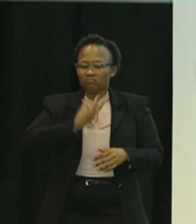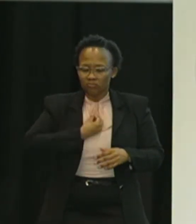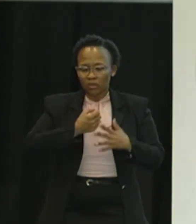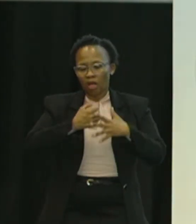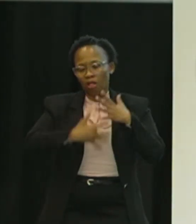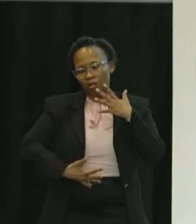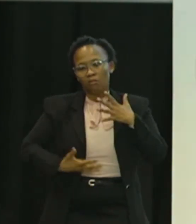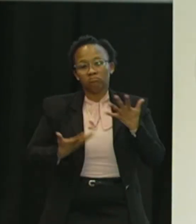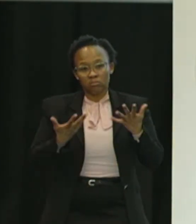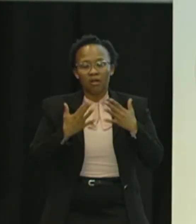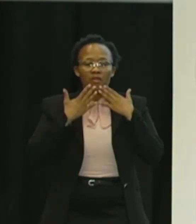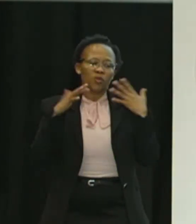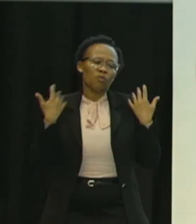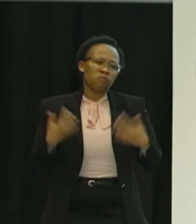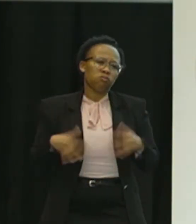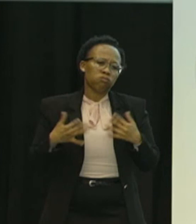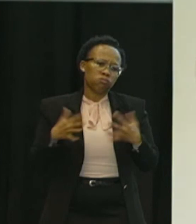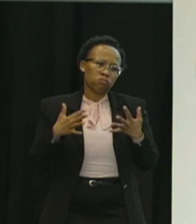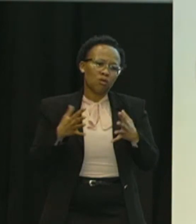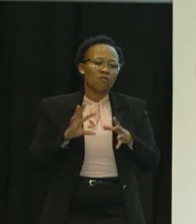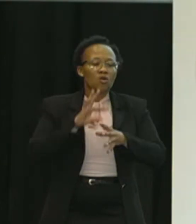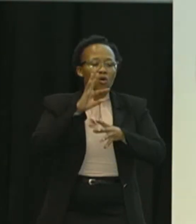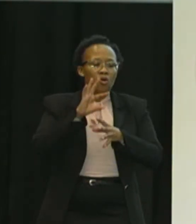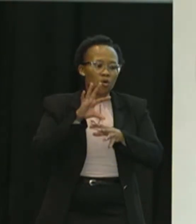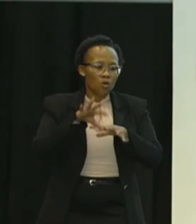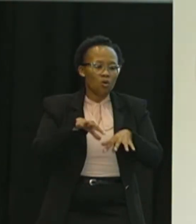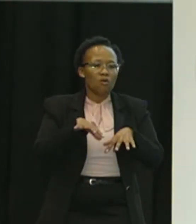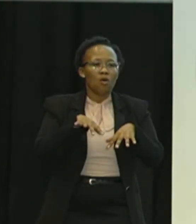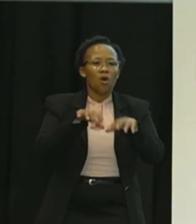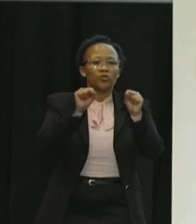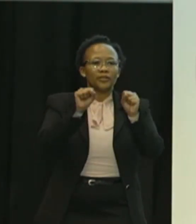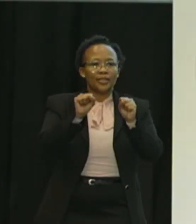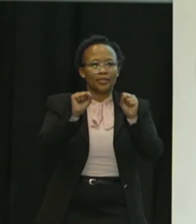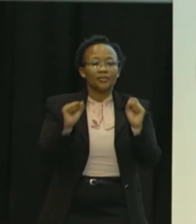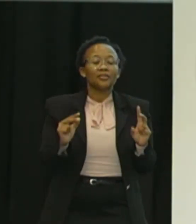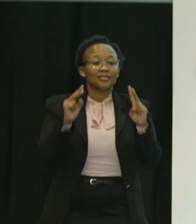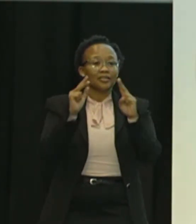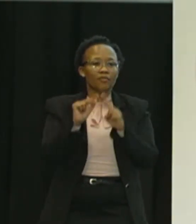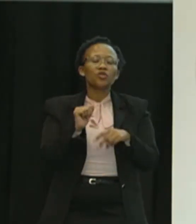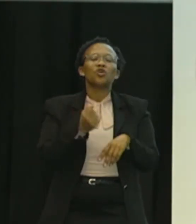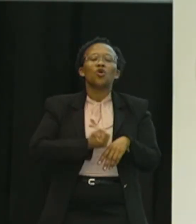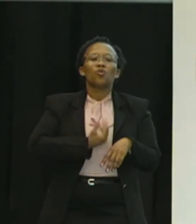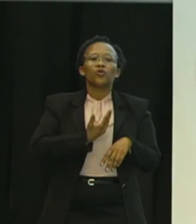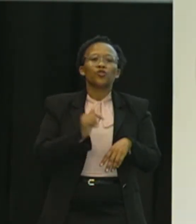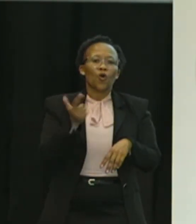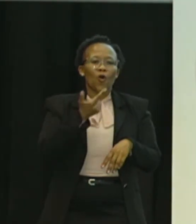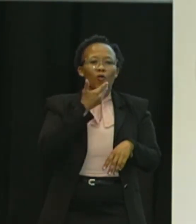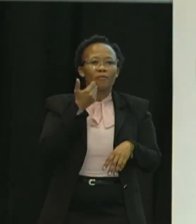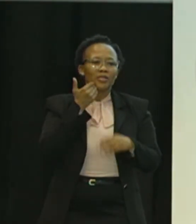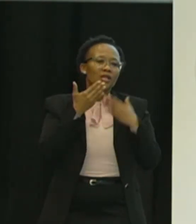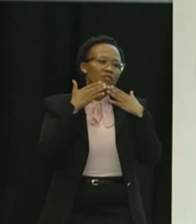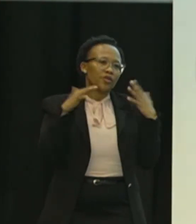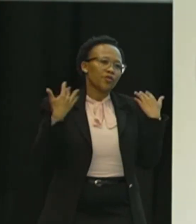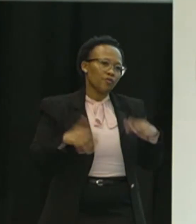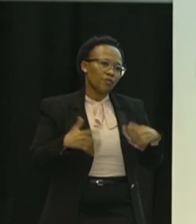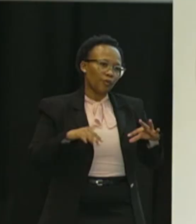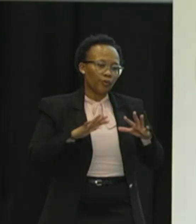for holding this very, very important forum. Wishing you all the best, and thank you very much for the invite.